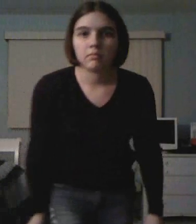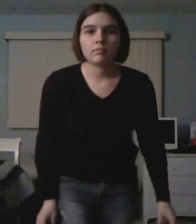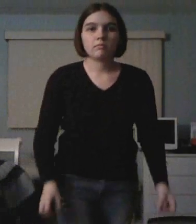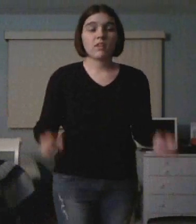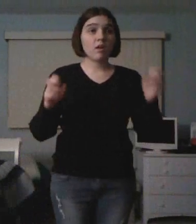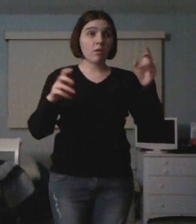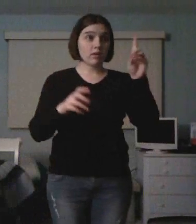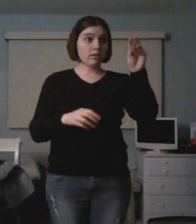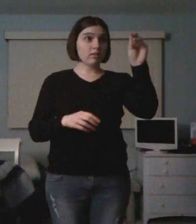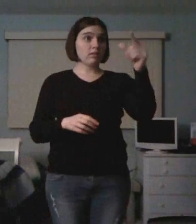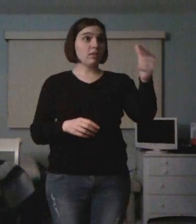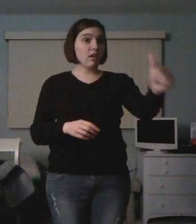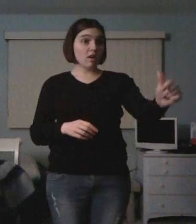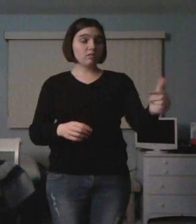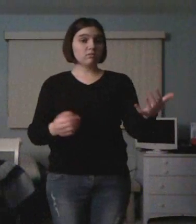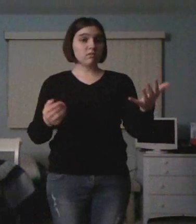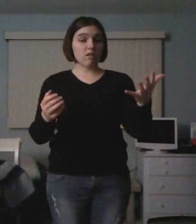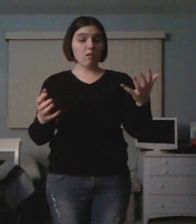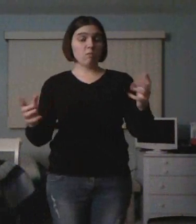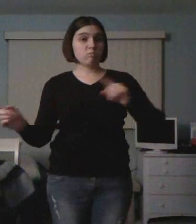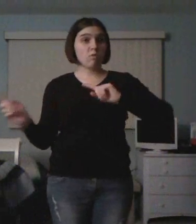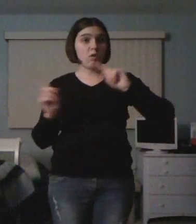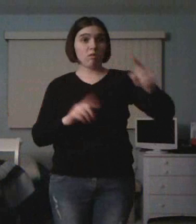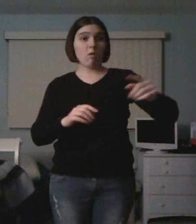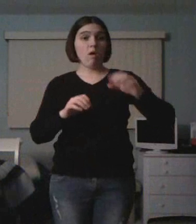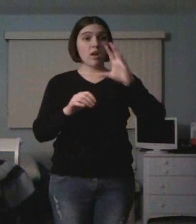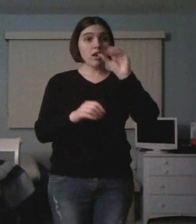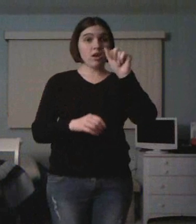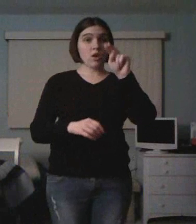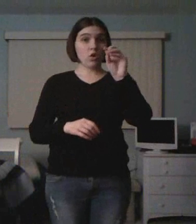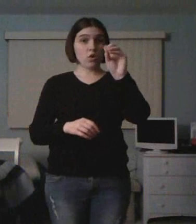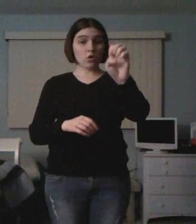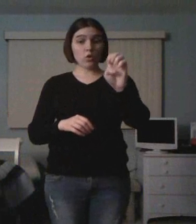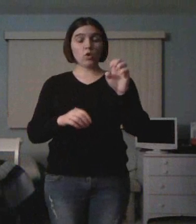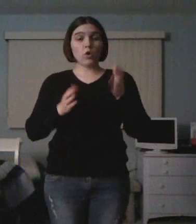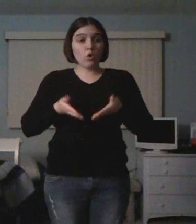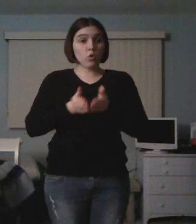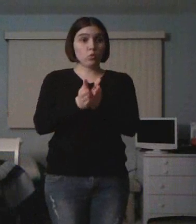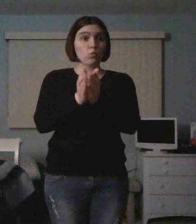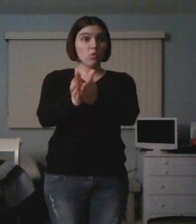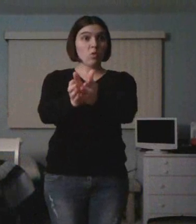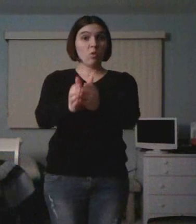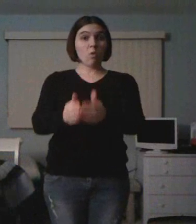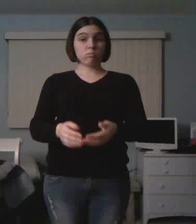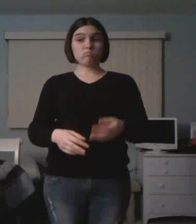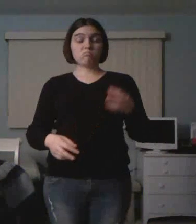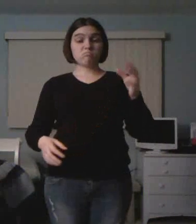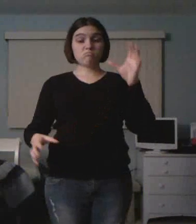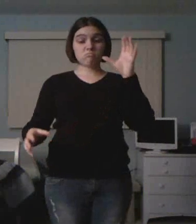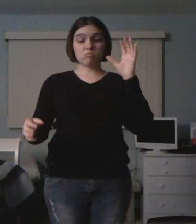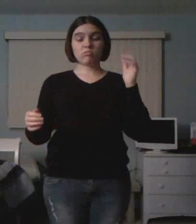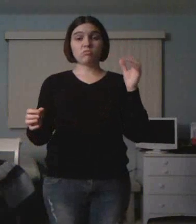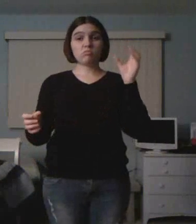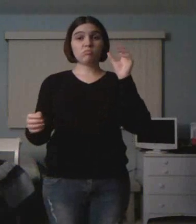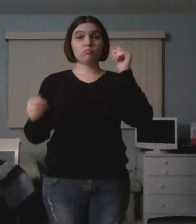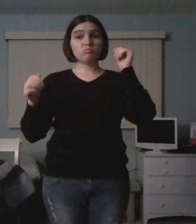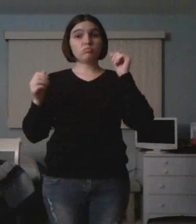right, Doug, I understand you're going to be going on a canoe trip, and you're looking for different types of, looking at the pros and cons of different boats and the layups and all this.